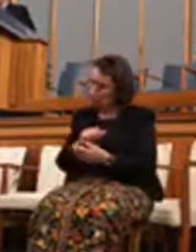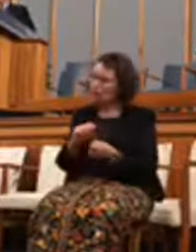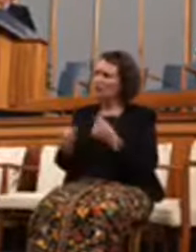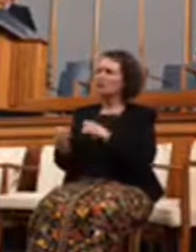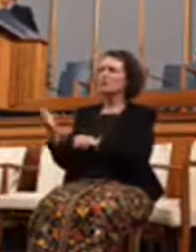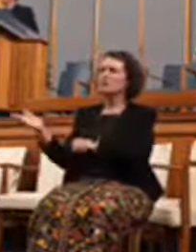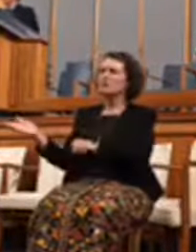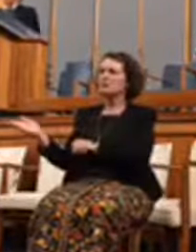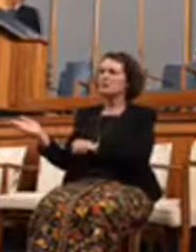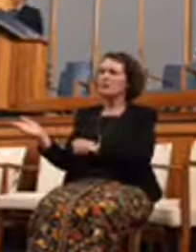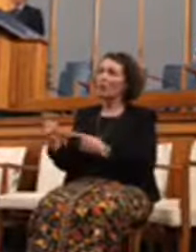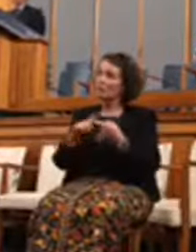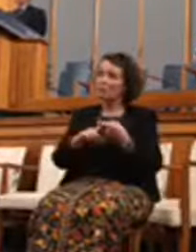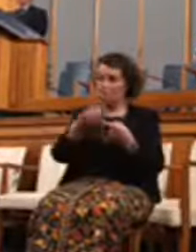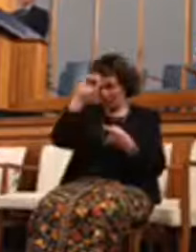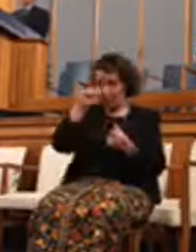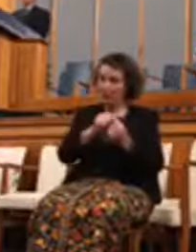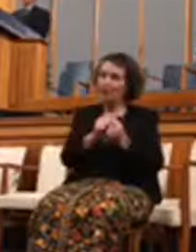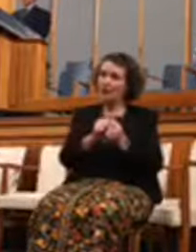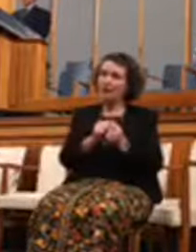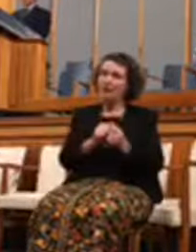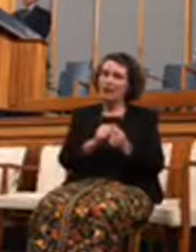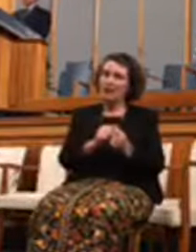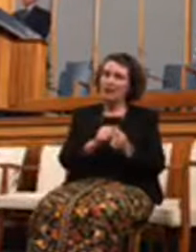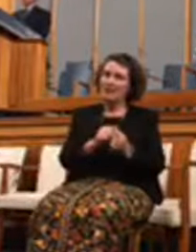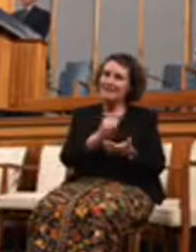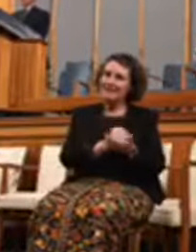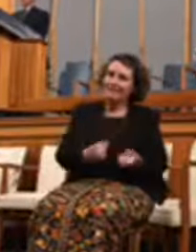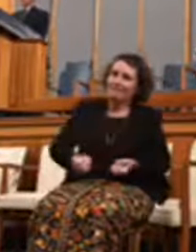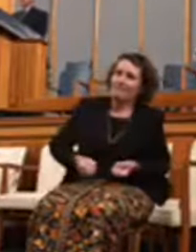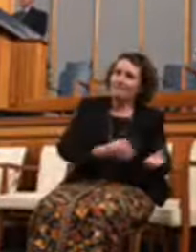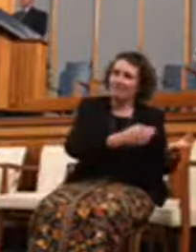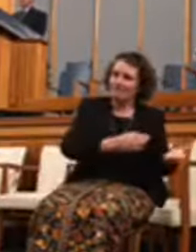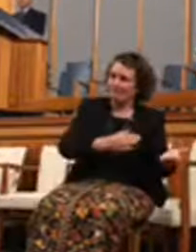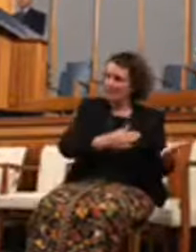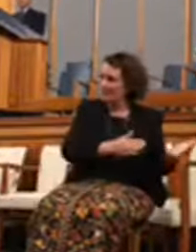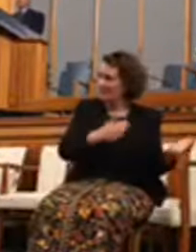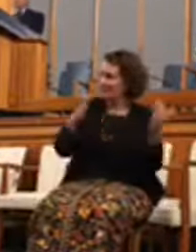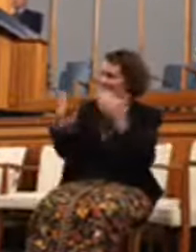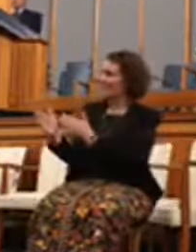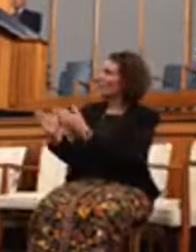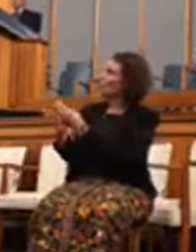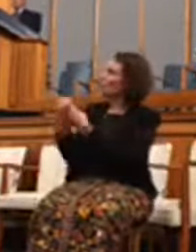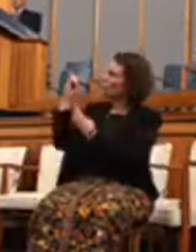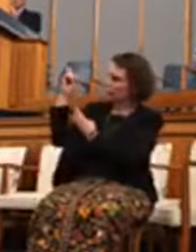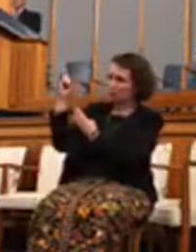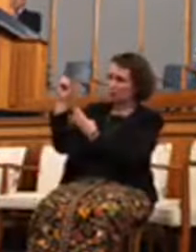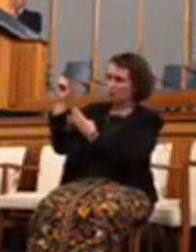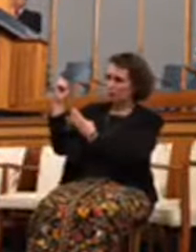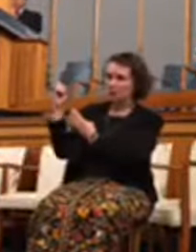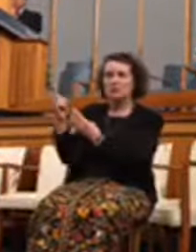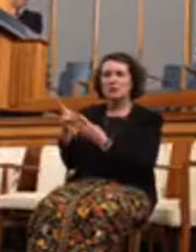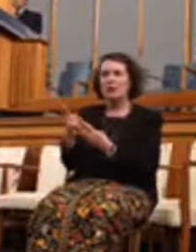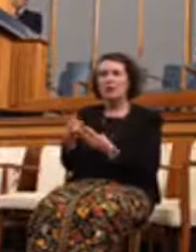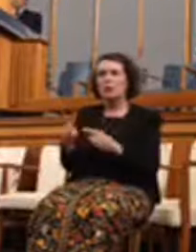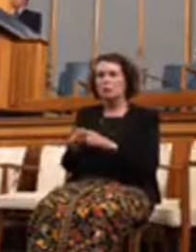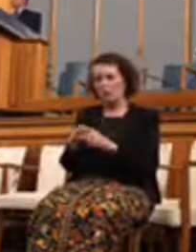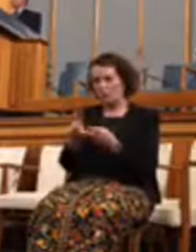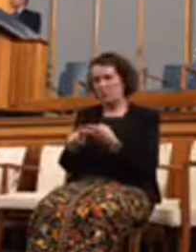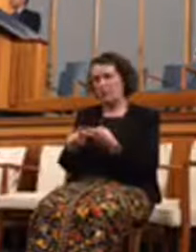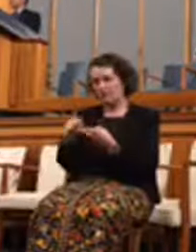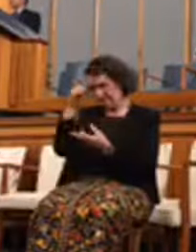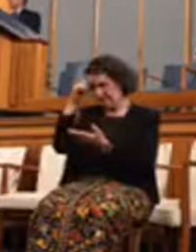God and faith toward the Lord Jesus Christ. This is the doing